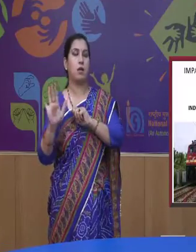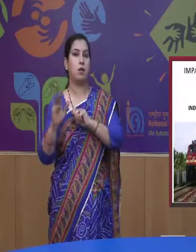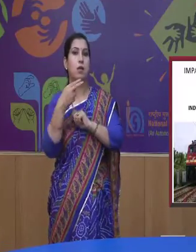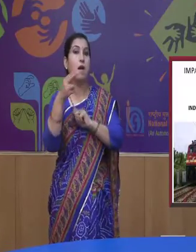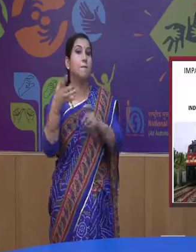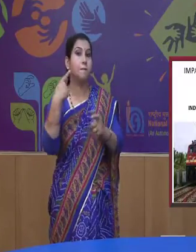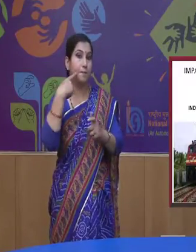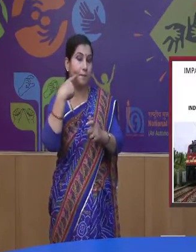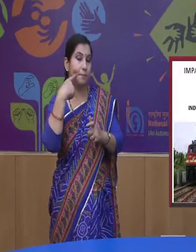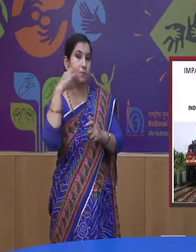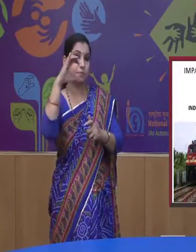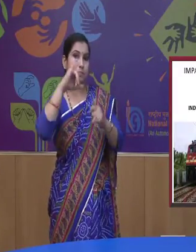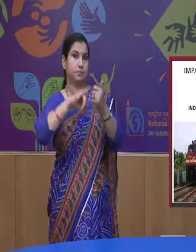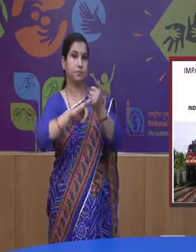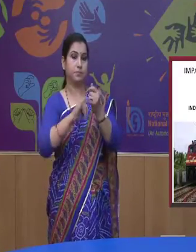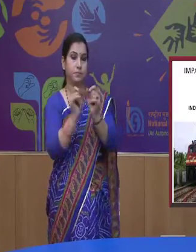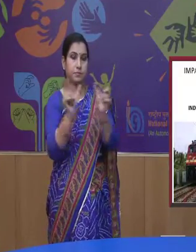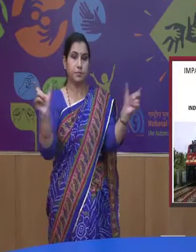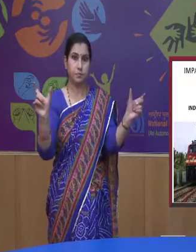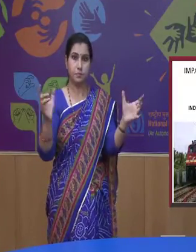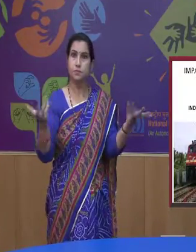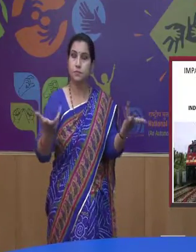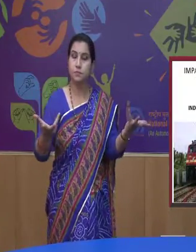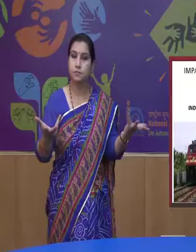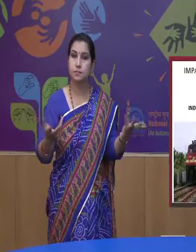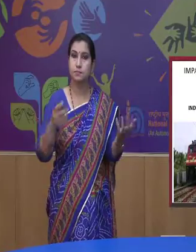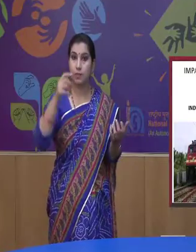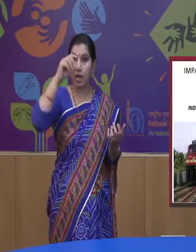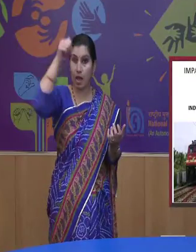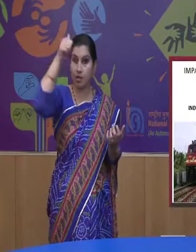ICS. Its full name is Indian